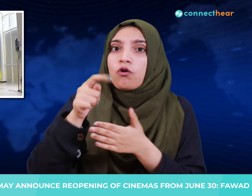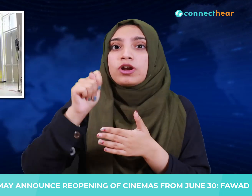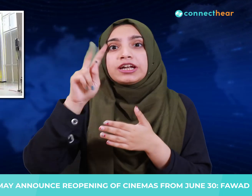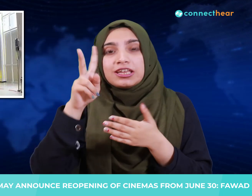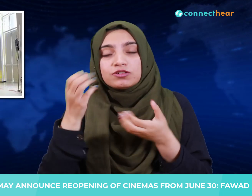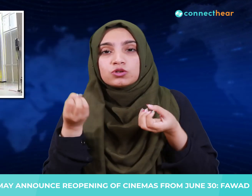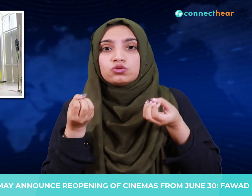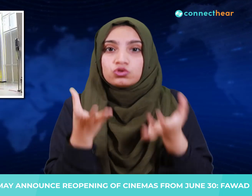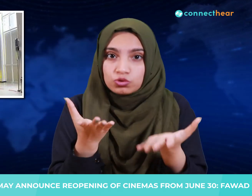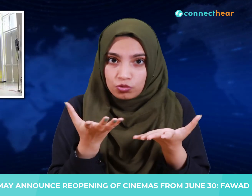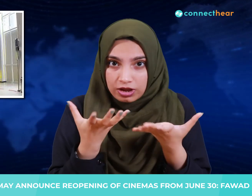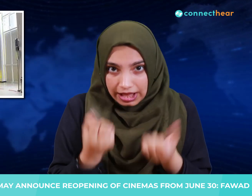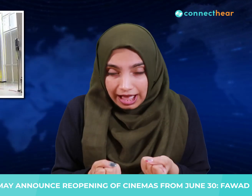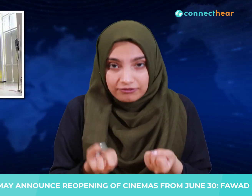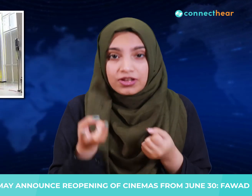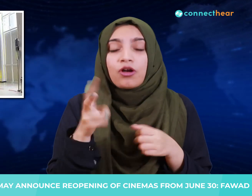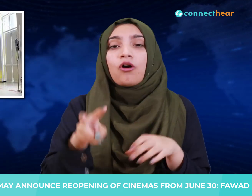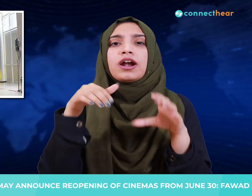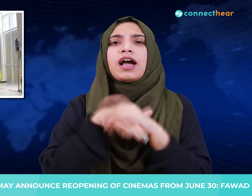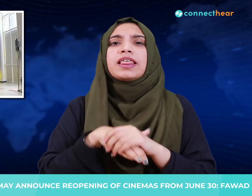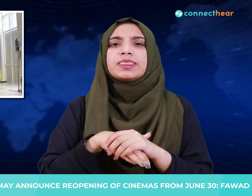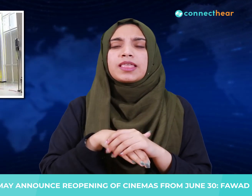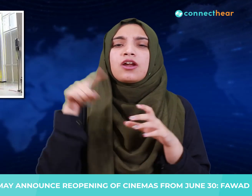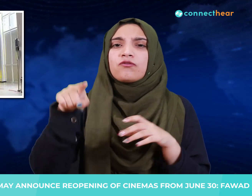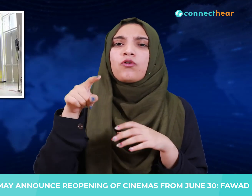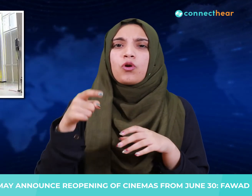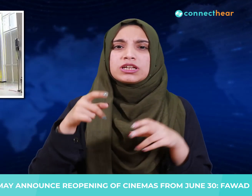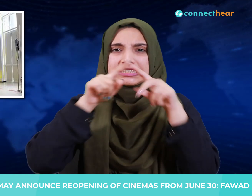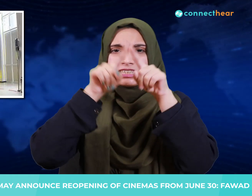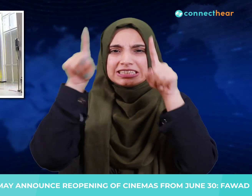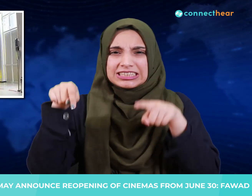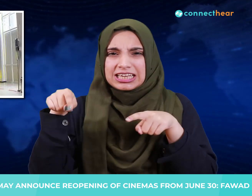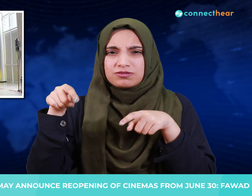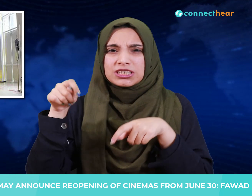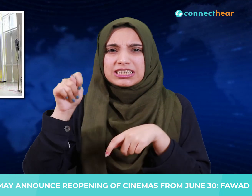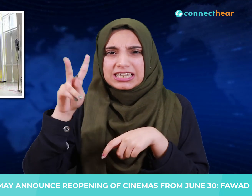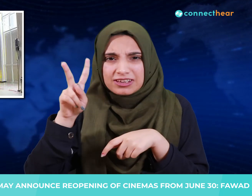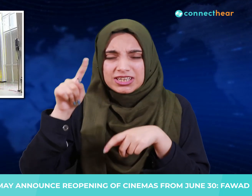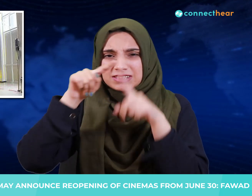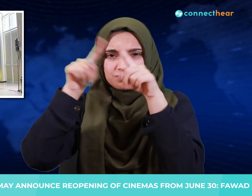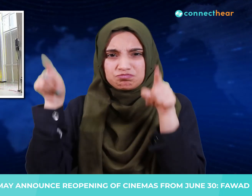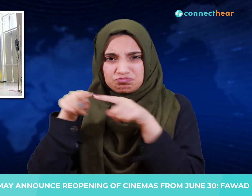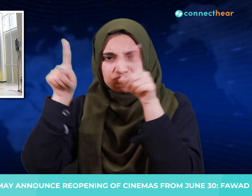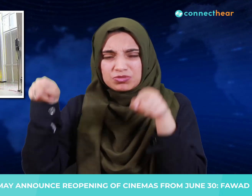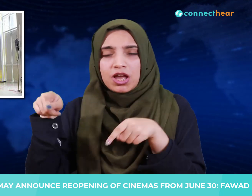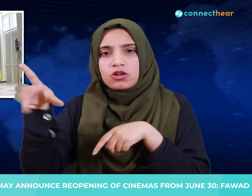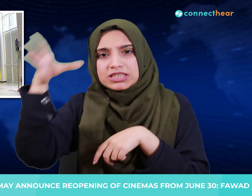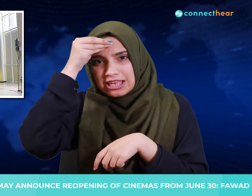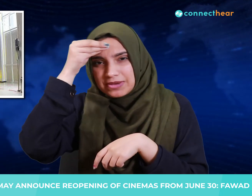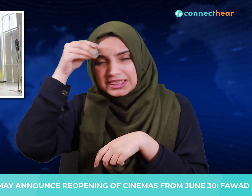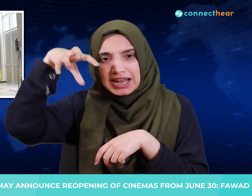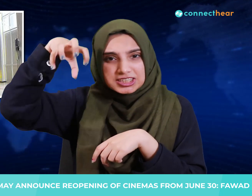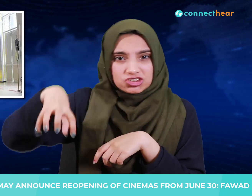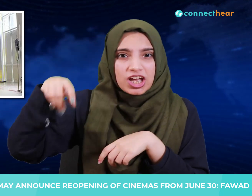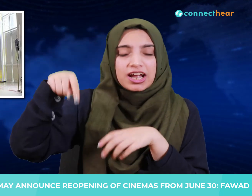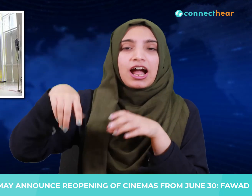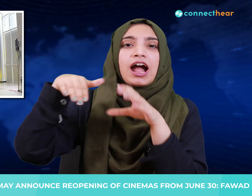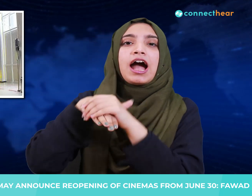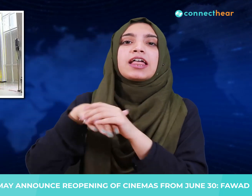Cable operators will have the right to buy content, while youth will be able to sell their content to them, the information